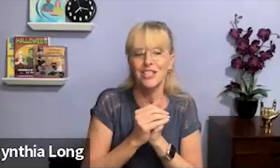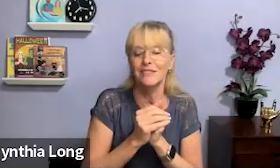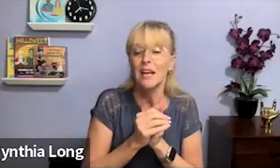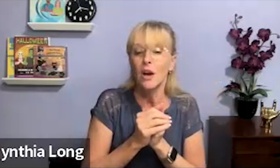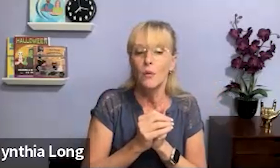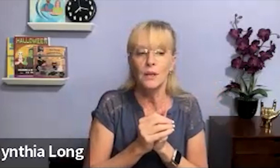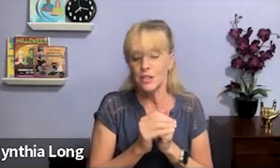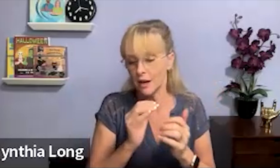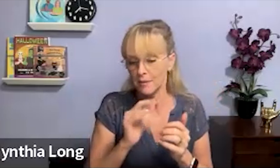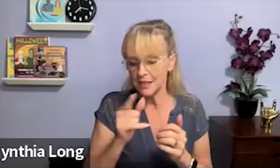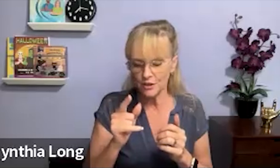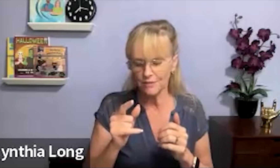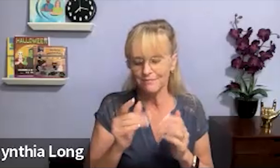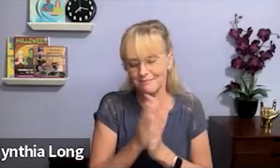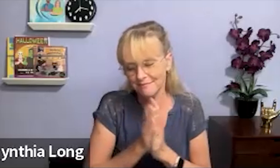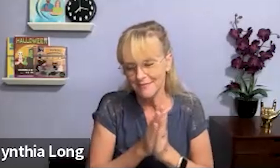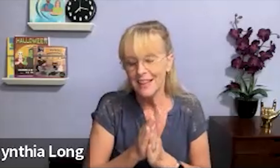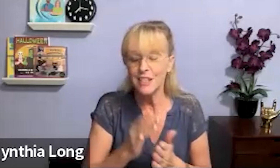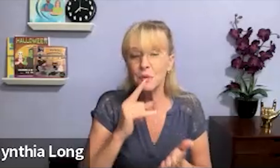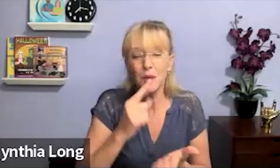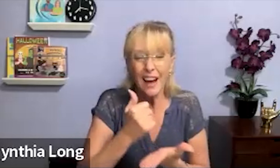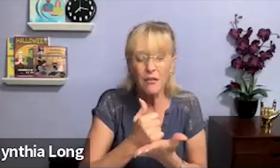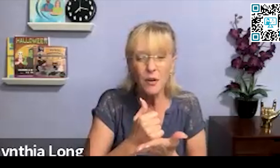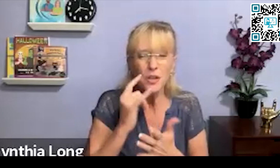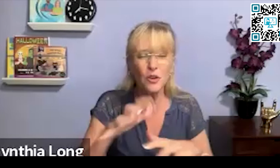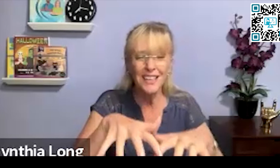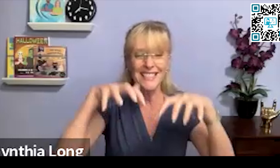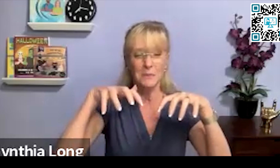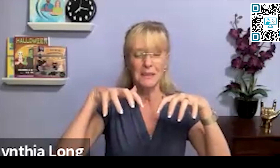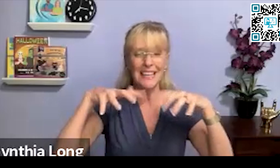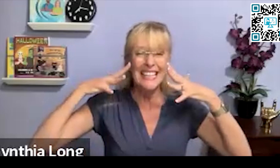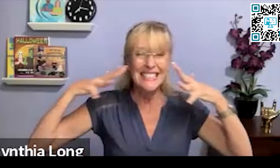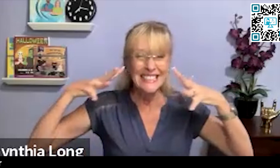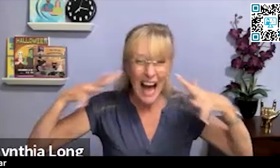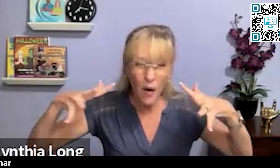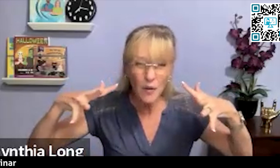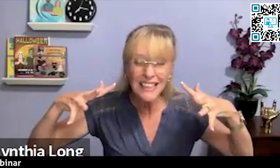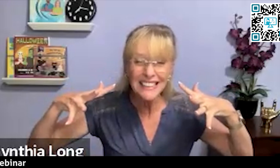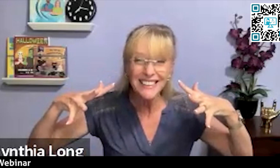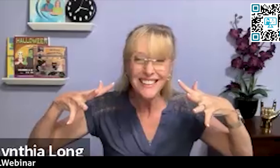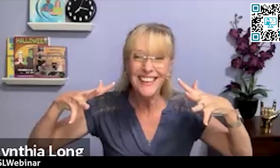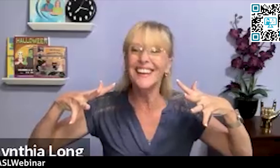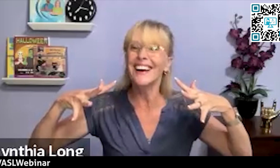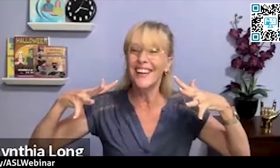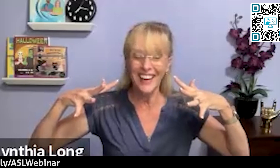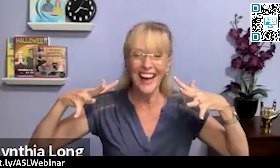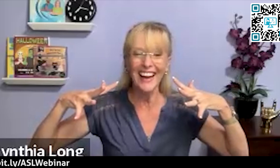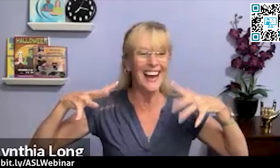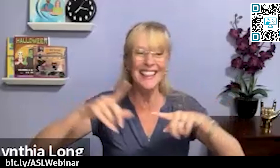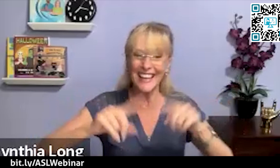conversation, which these are really helpful when you're in an assembly and it's loud. Okay, and they